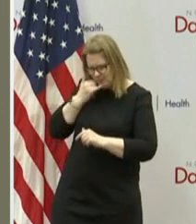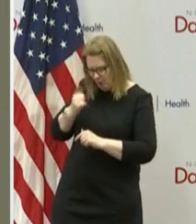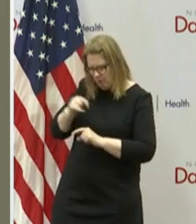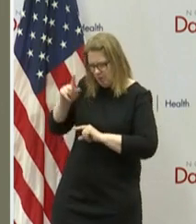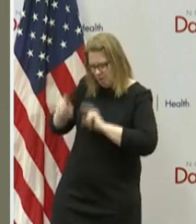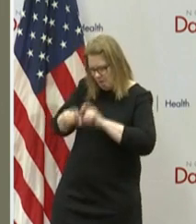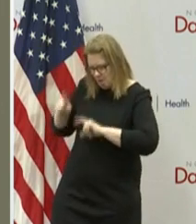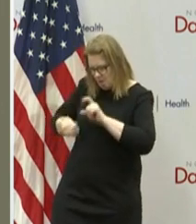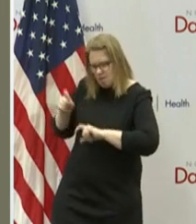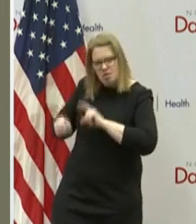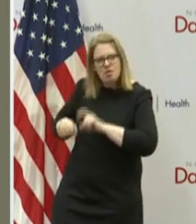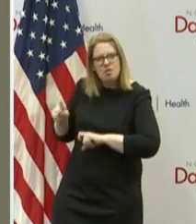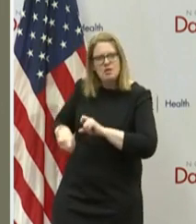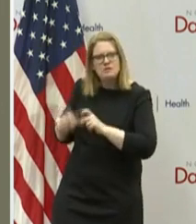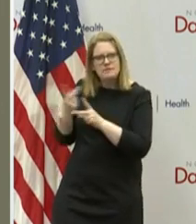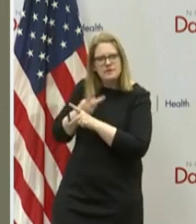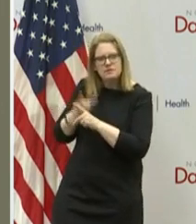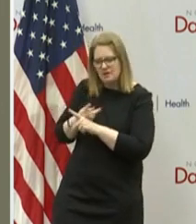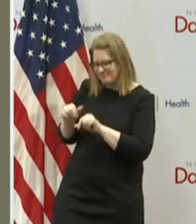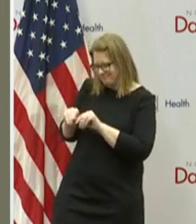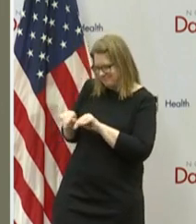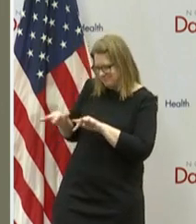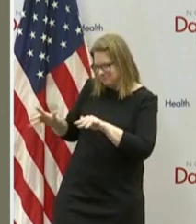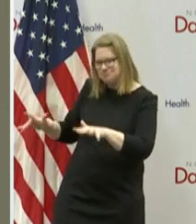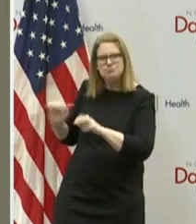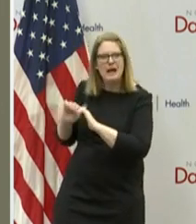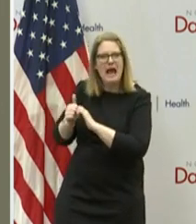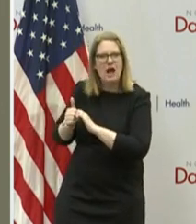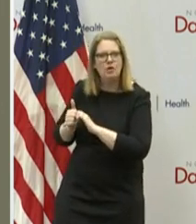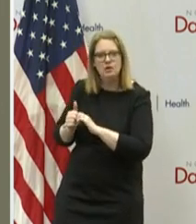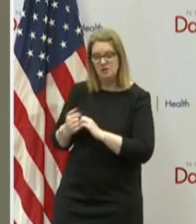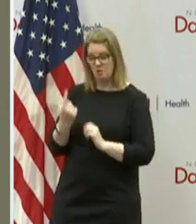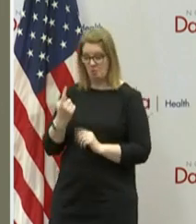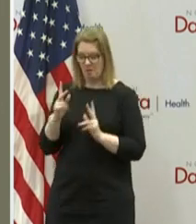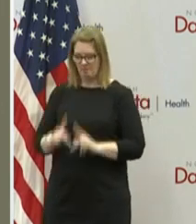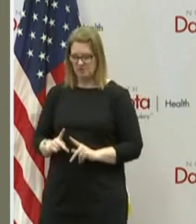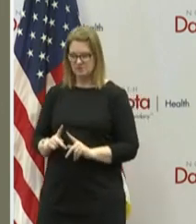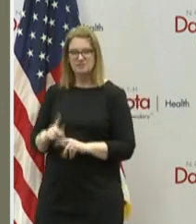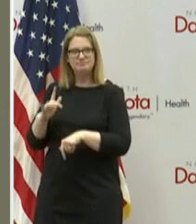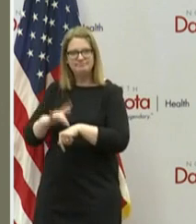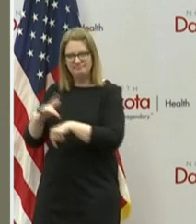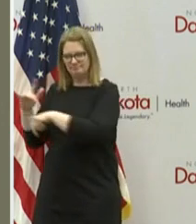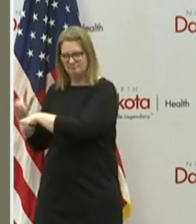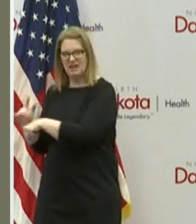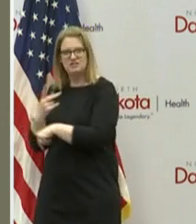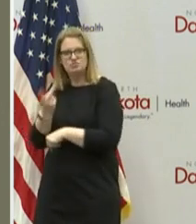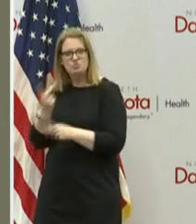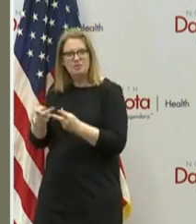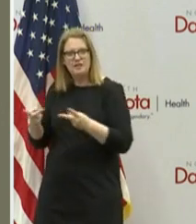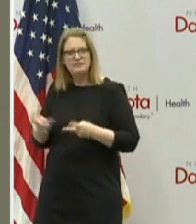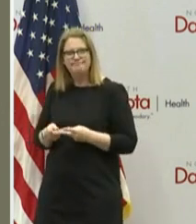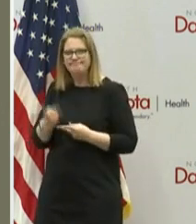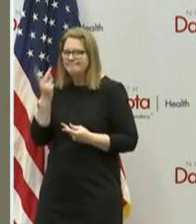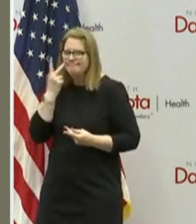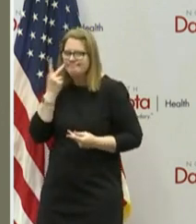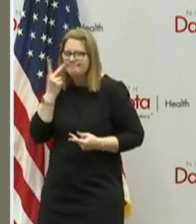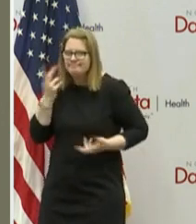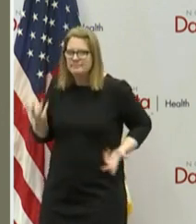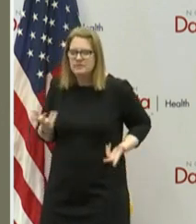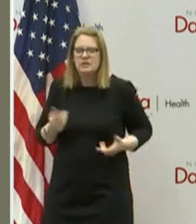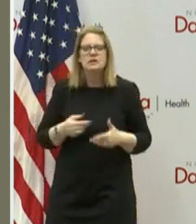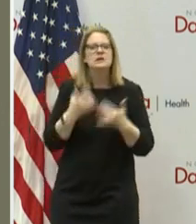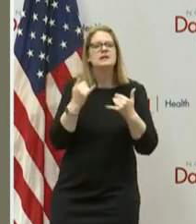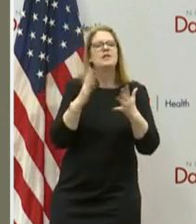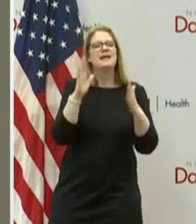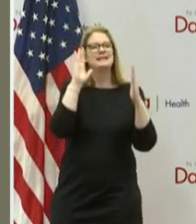how it might be spreading from facility to facility. As we ramp up the targeted testing